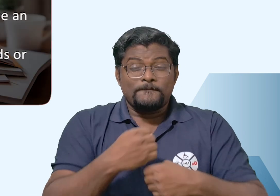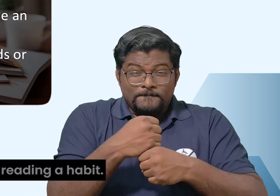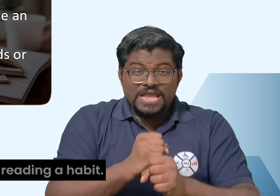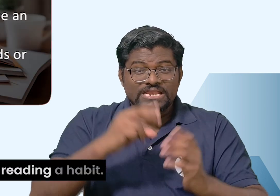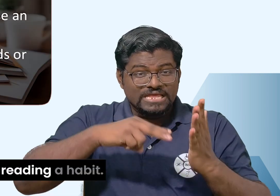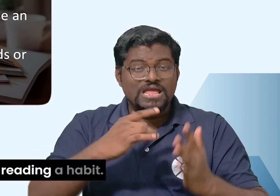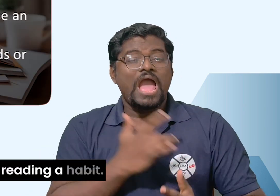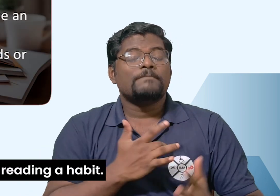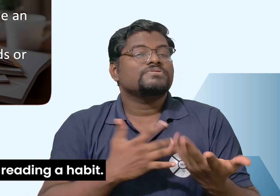Make reading a habit.